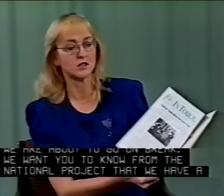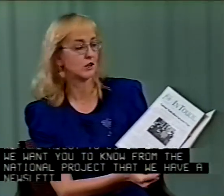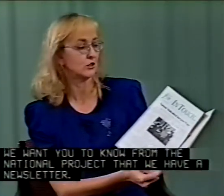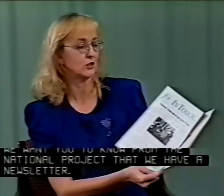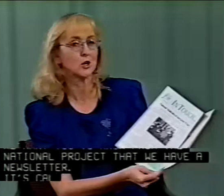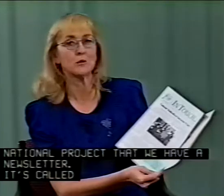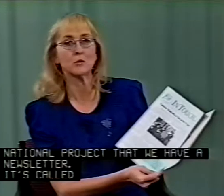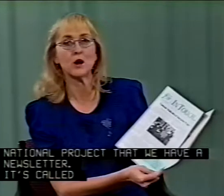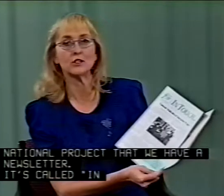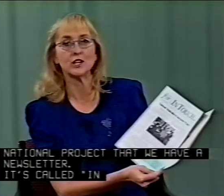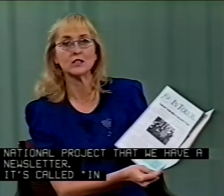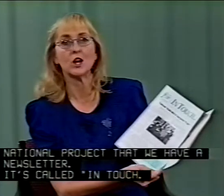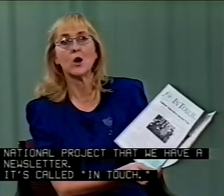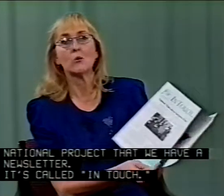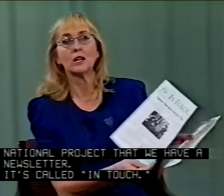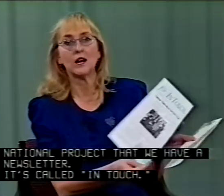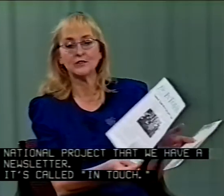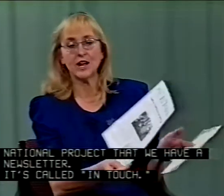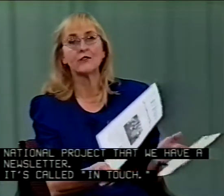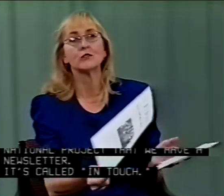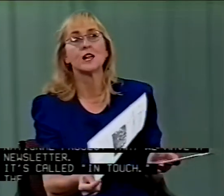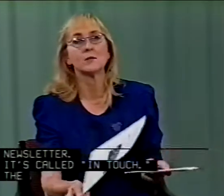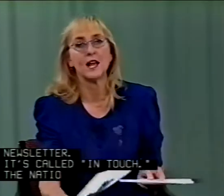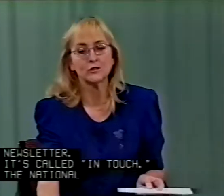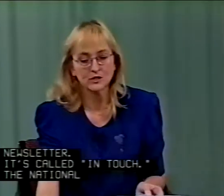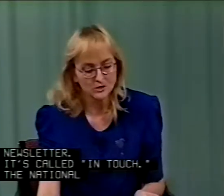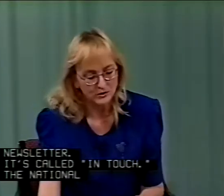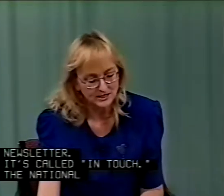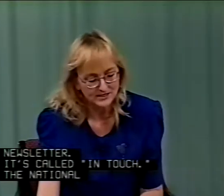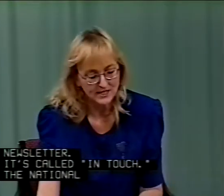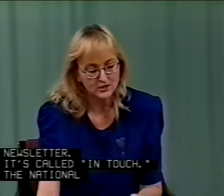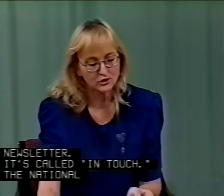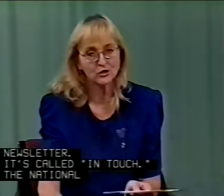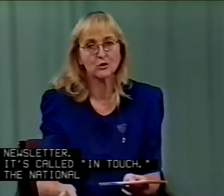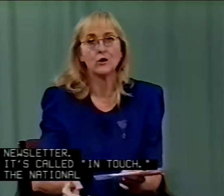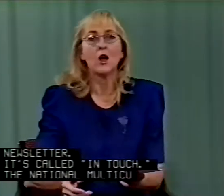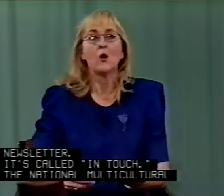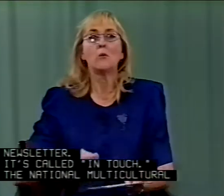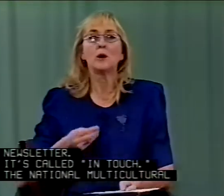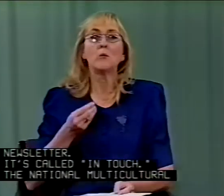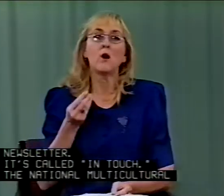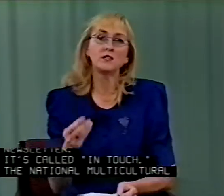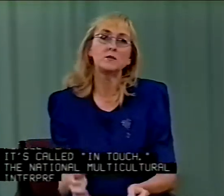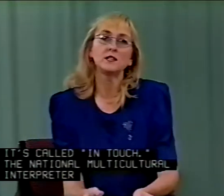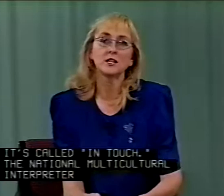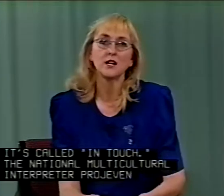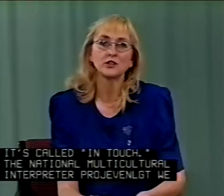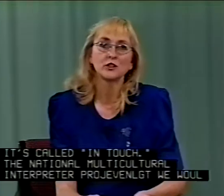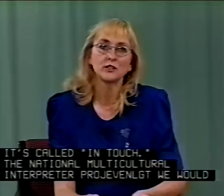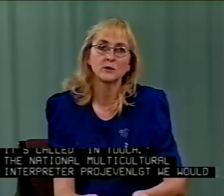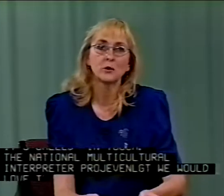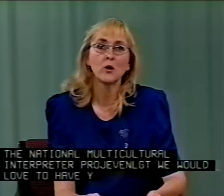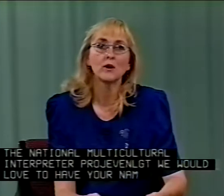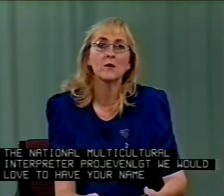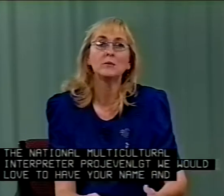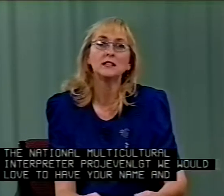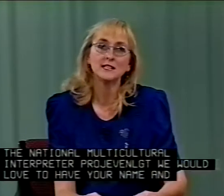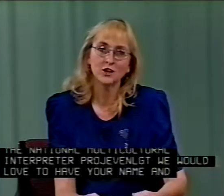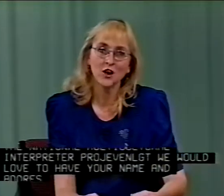Multicultural Interpreter Project. We'd love to have your name and address so we can send it to you. We want to be in touch during this program. Please call us